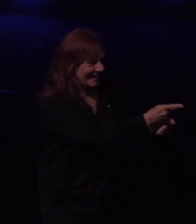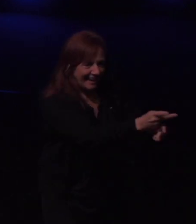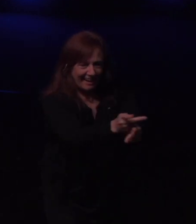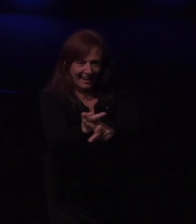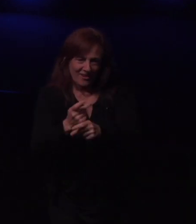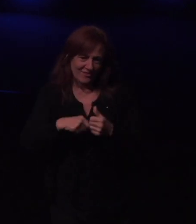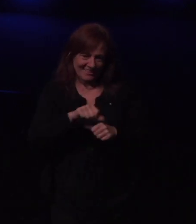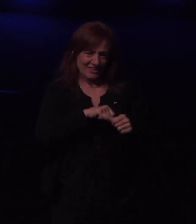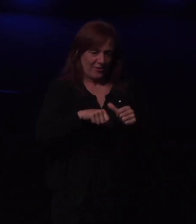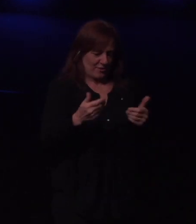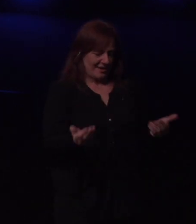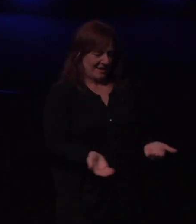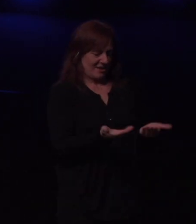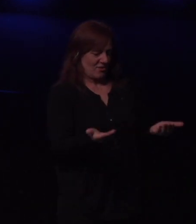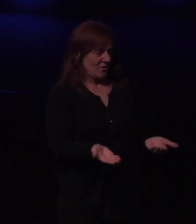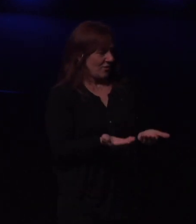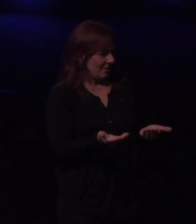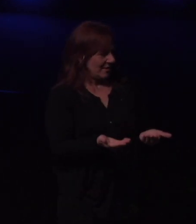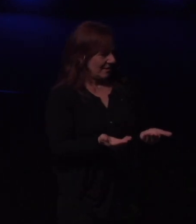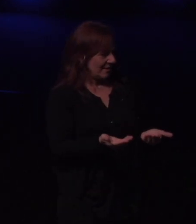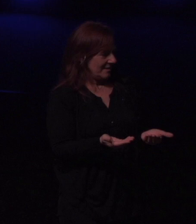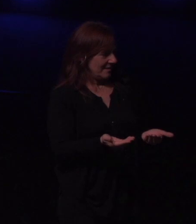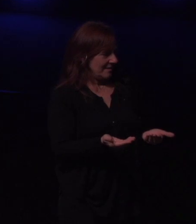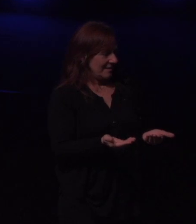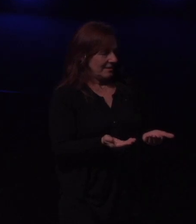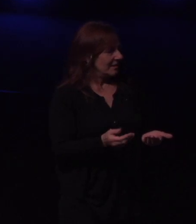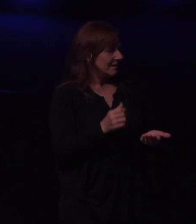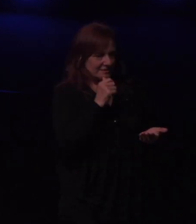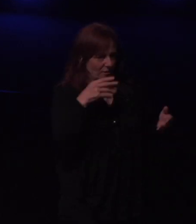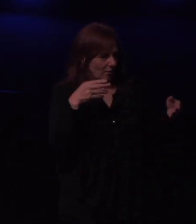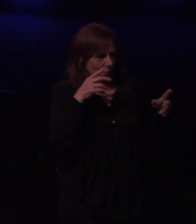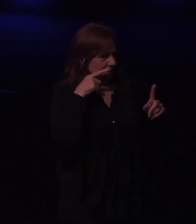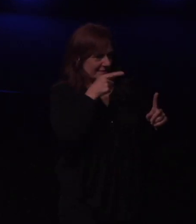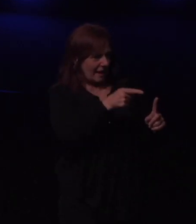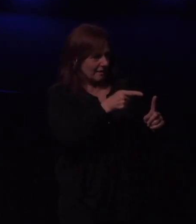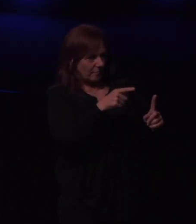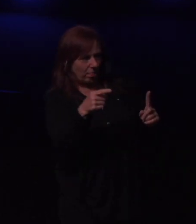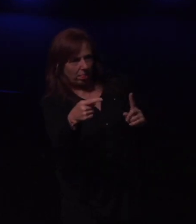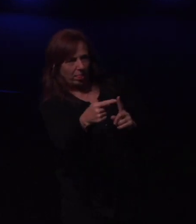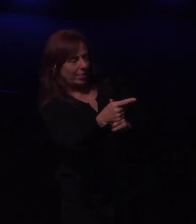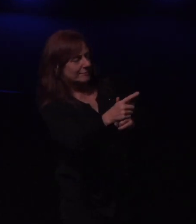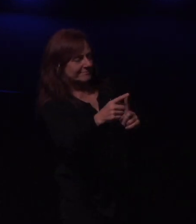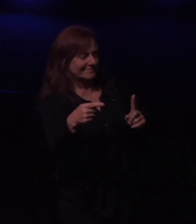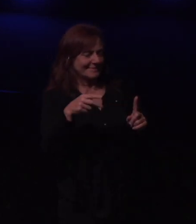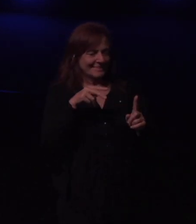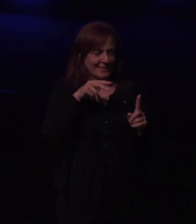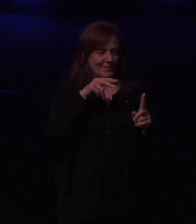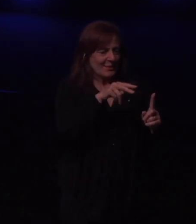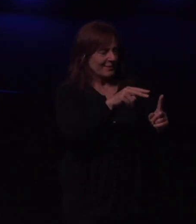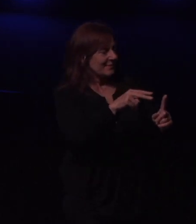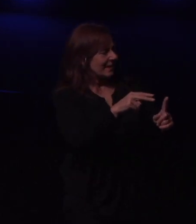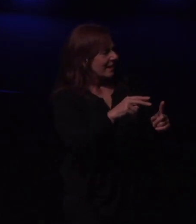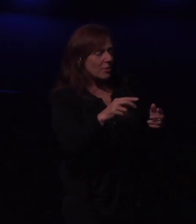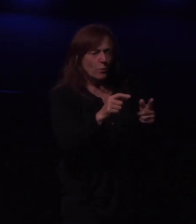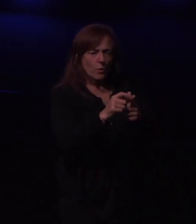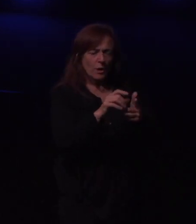of each other in here. Don't lose sight of that. In that word